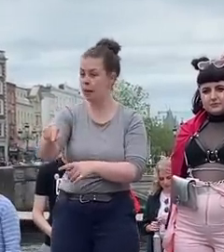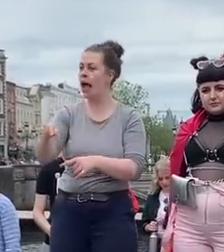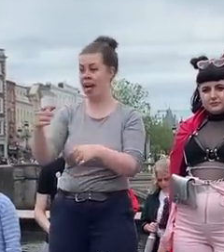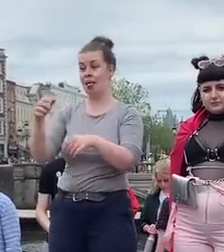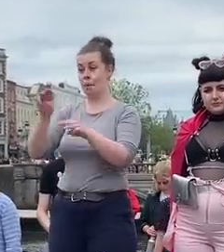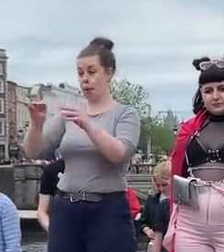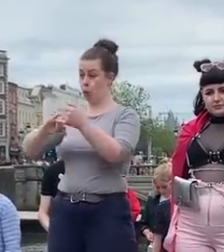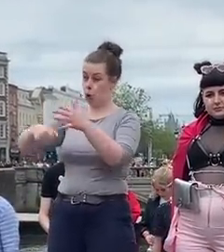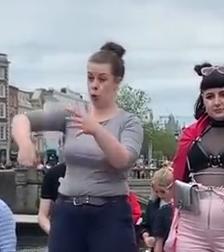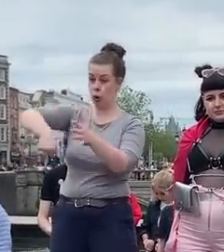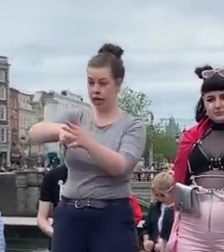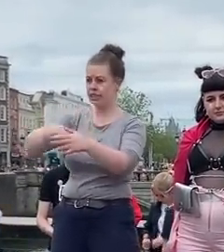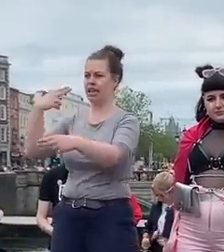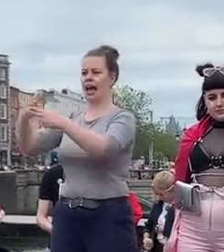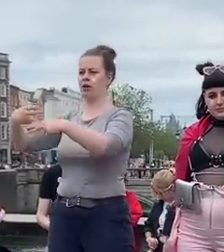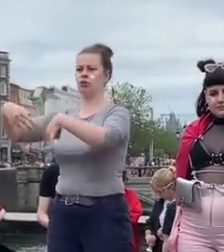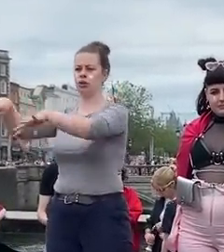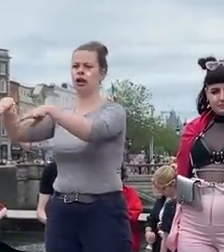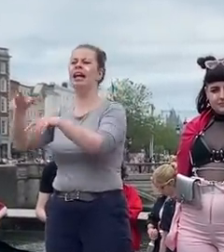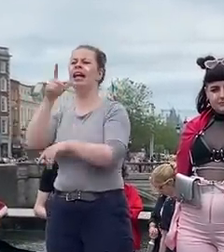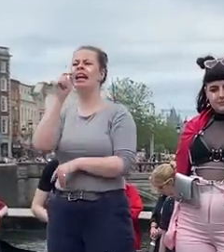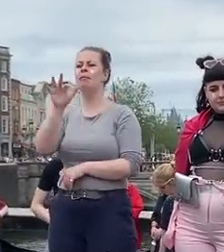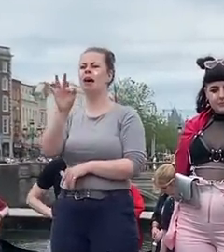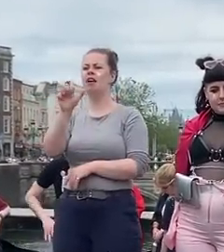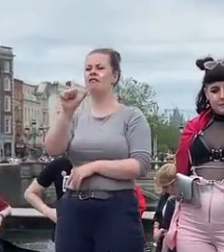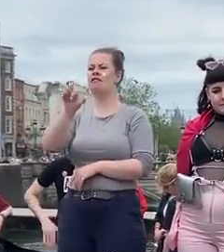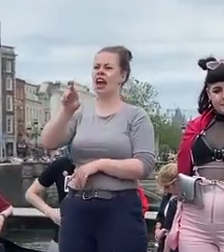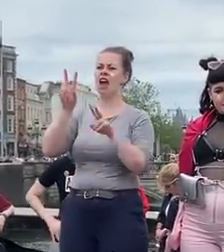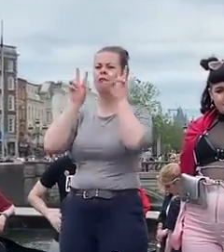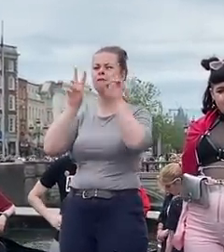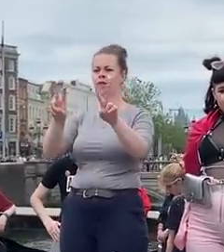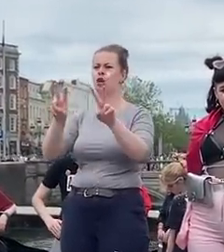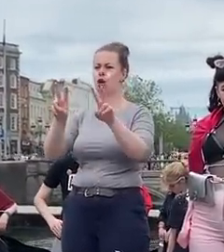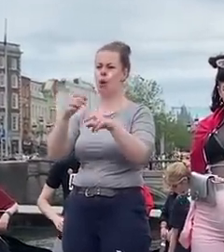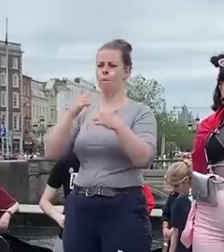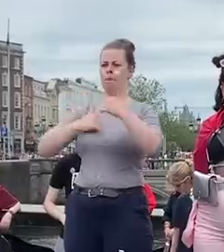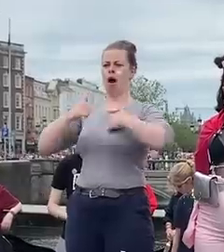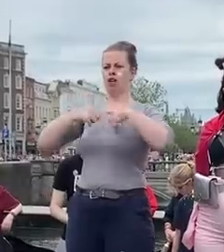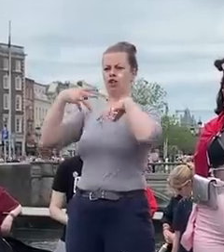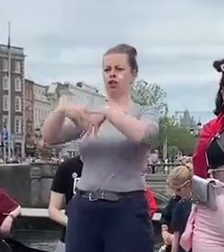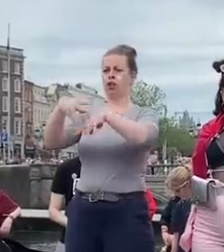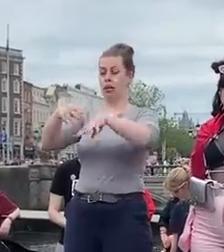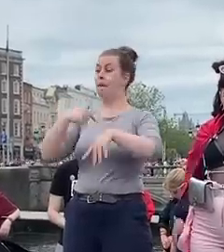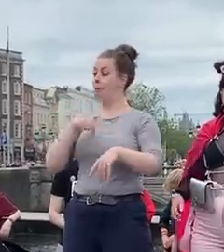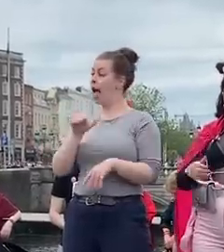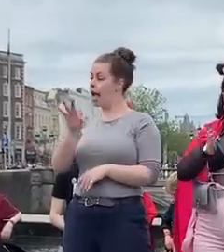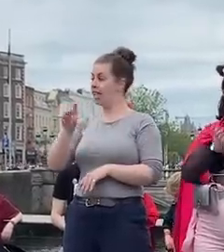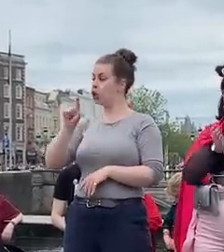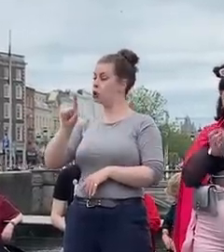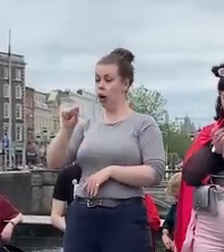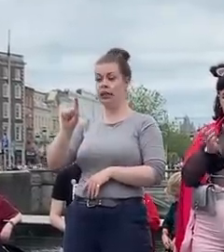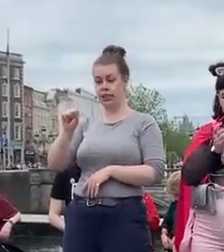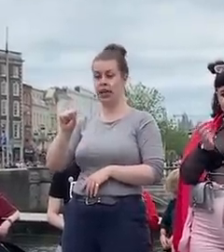People talk about it now, called the Fairview Park March. I was 20 years old. And it was one of